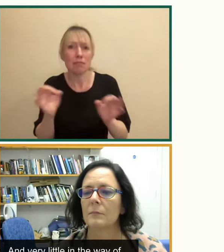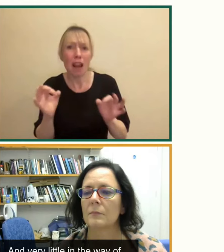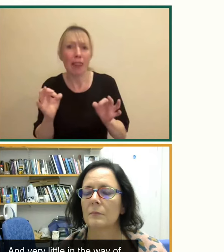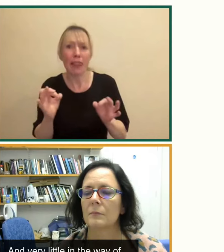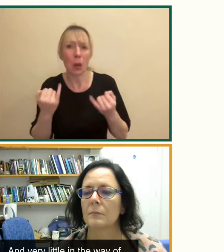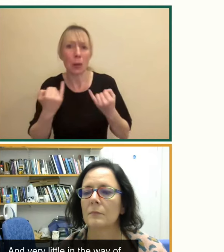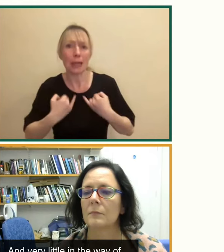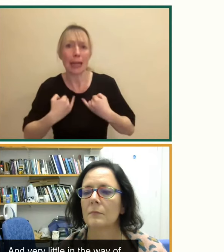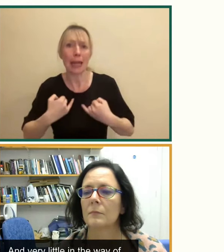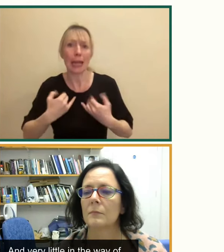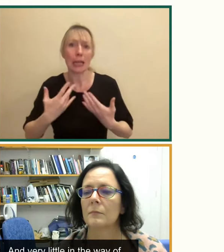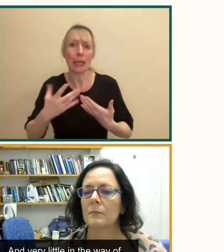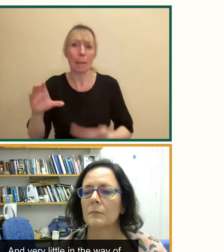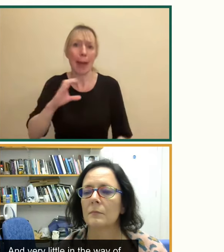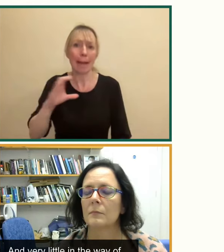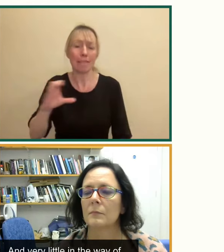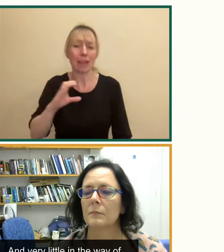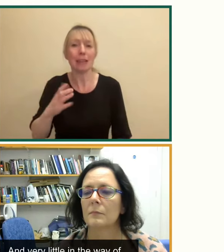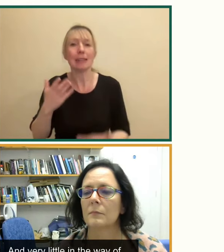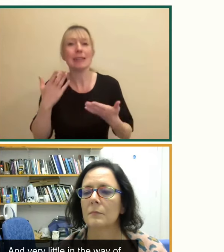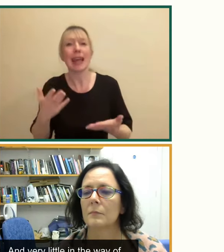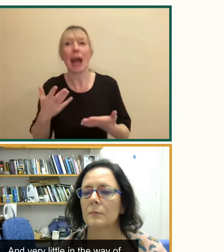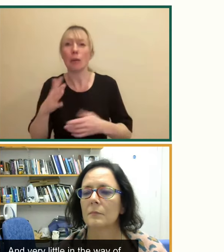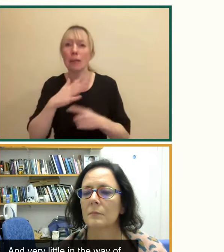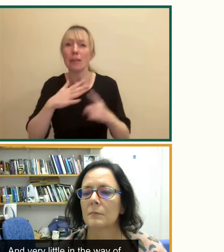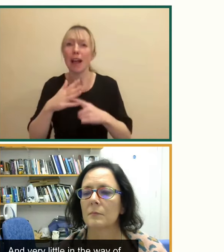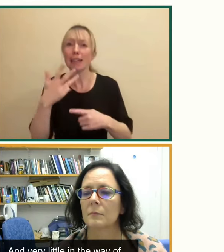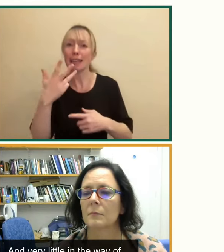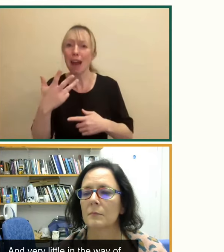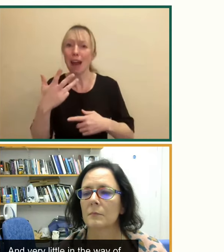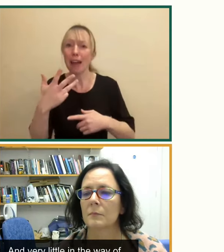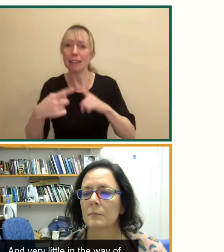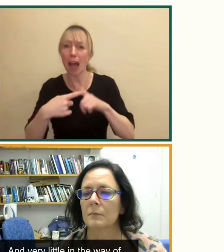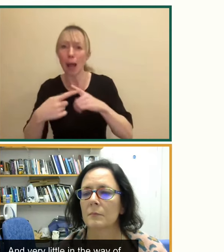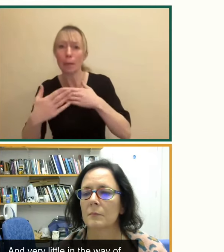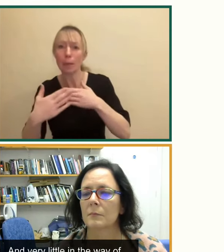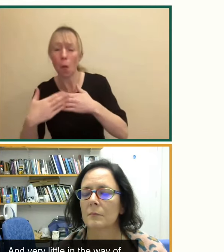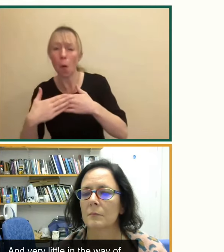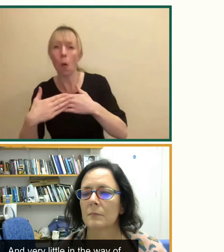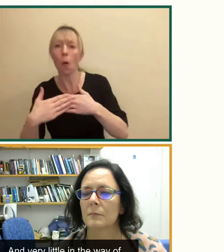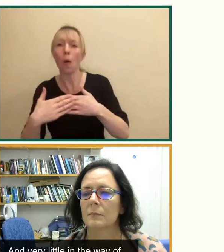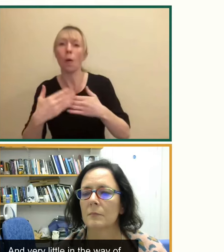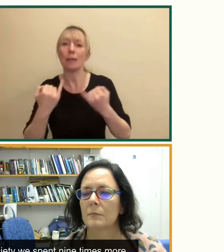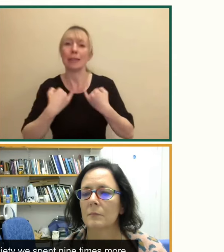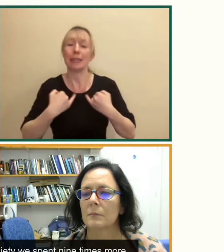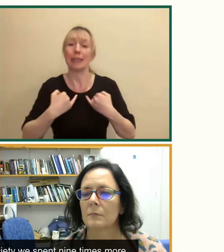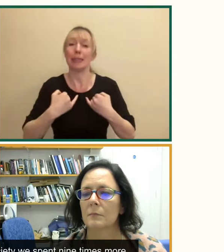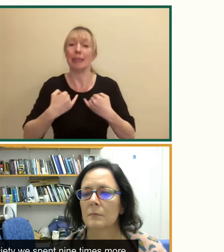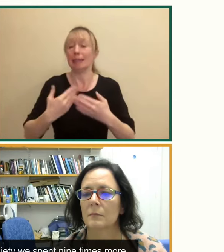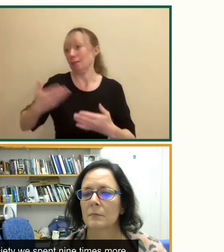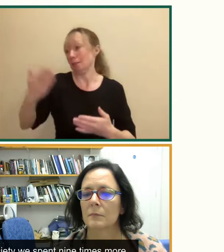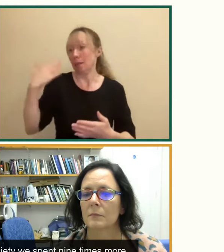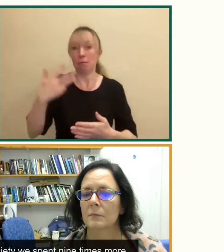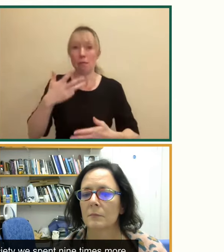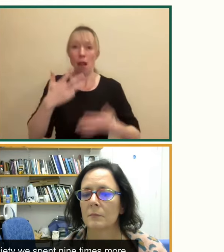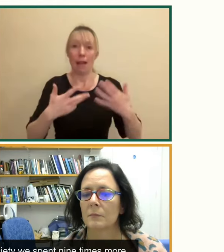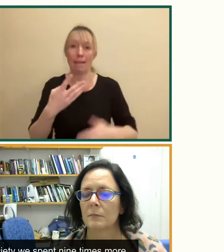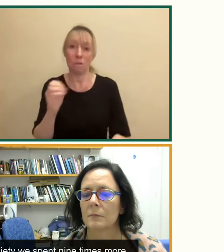spend 9 times more on sickness benefits than we did in the 40s, but it's definitely not enough. And